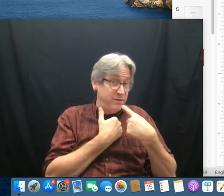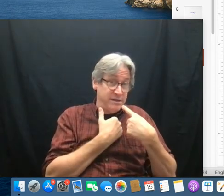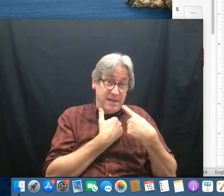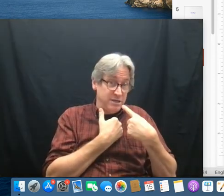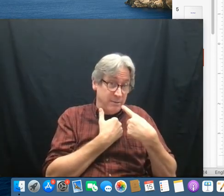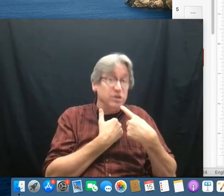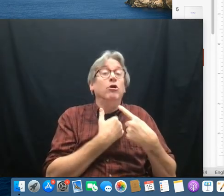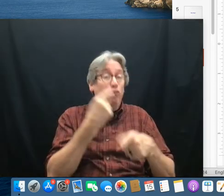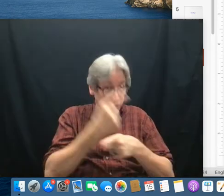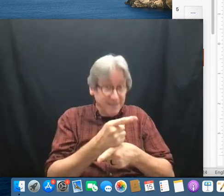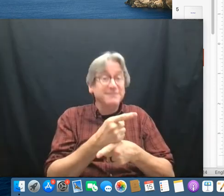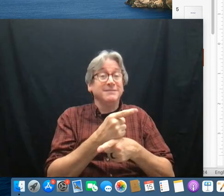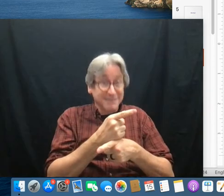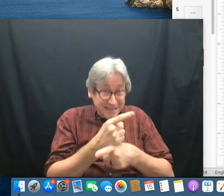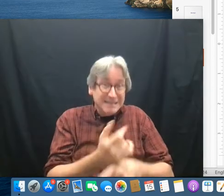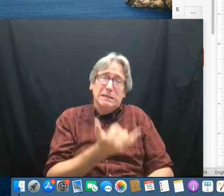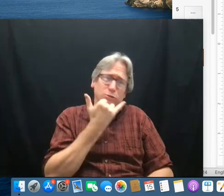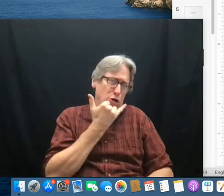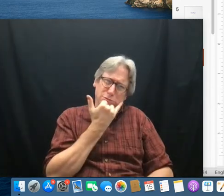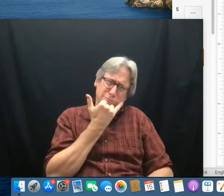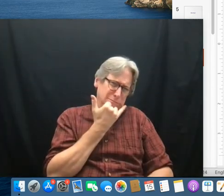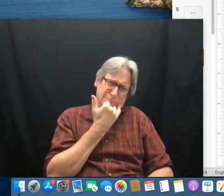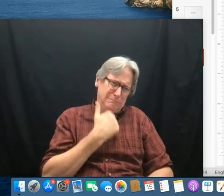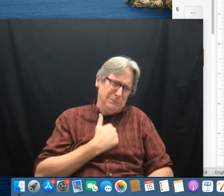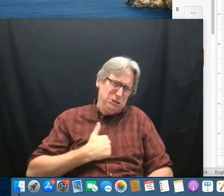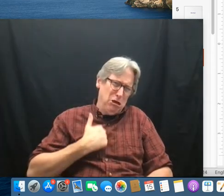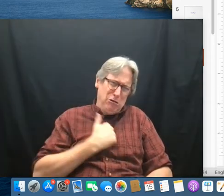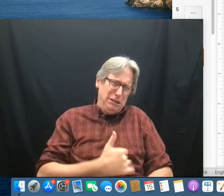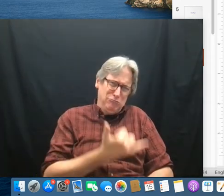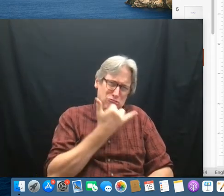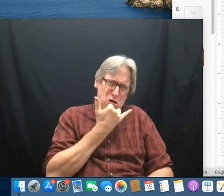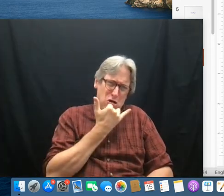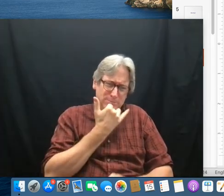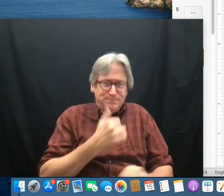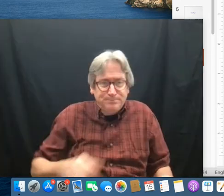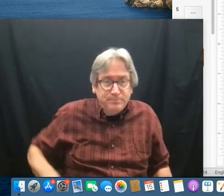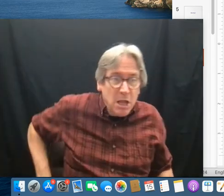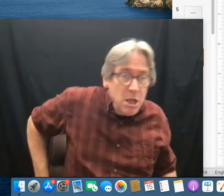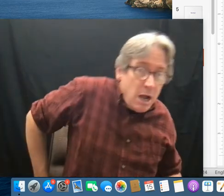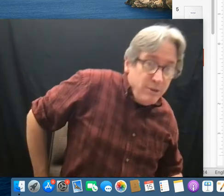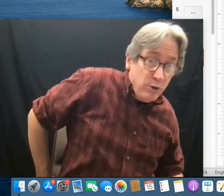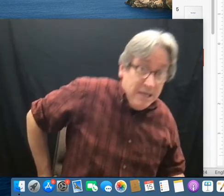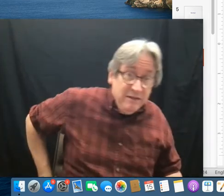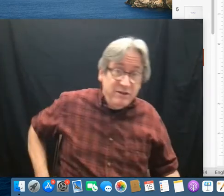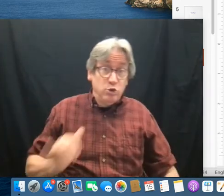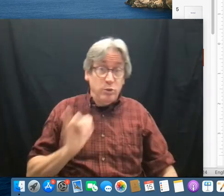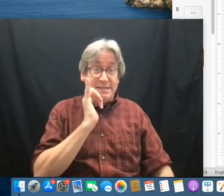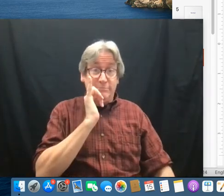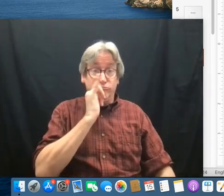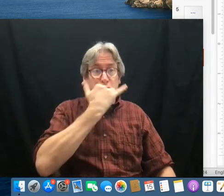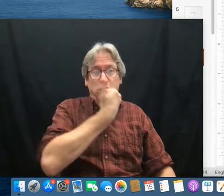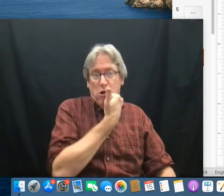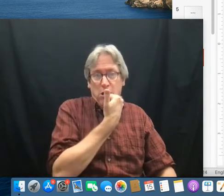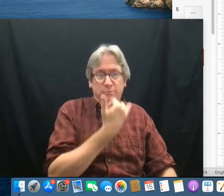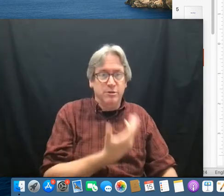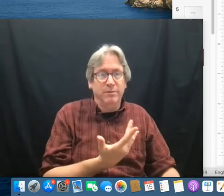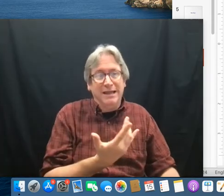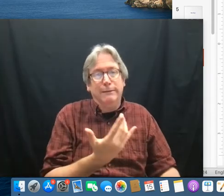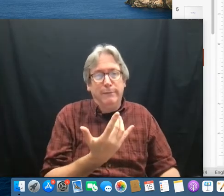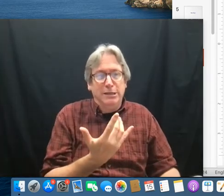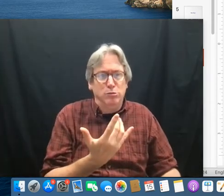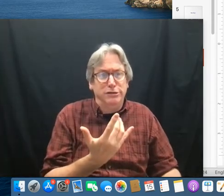often with this head shape. So right, wrong. Sorry, wrong. You can even twist it wrong